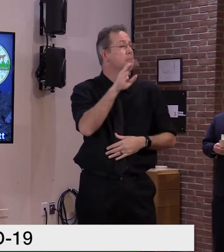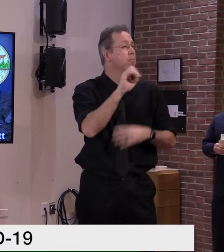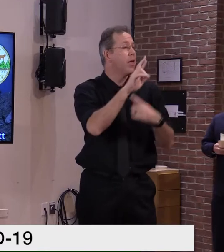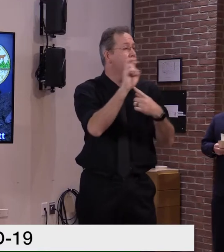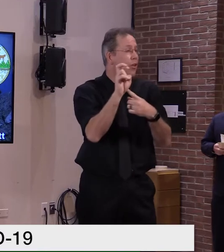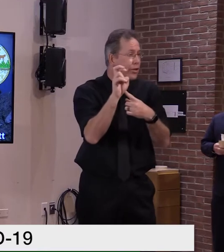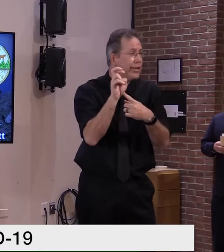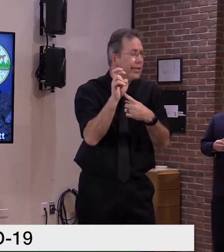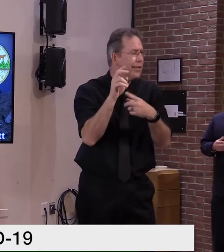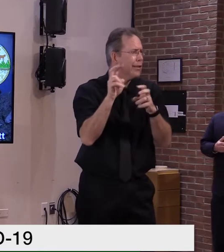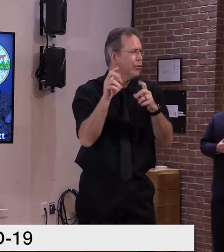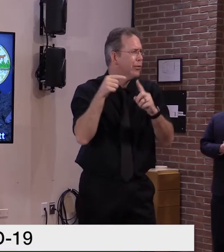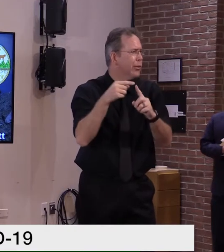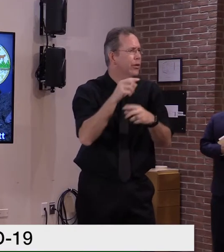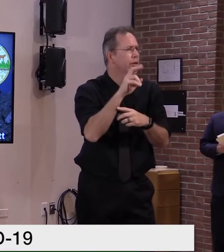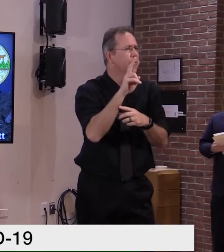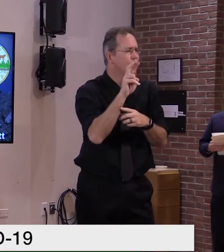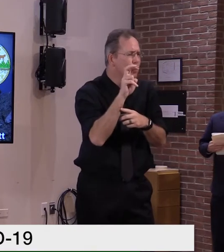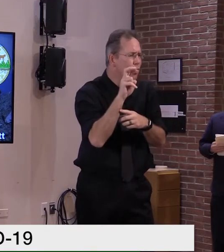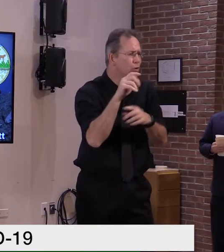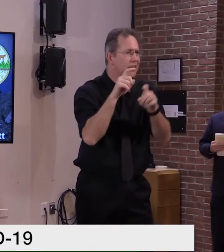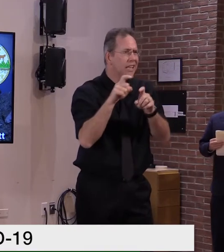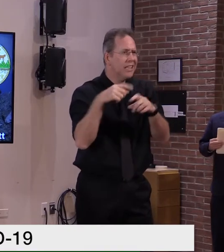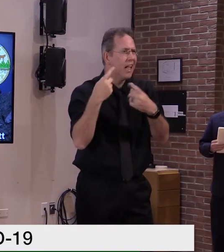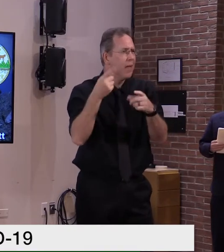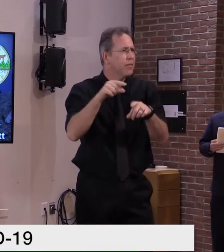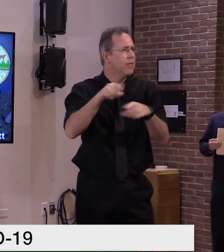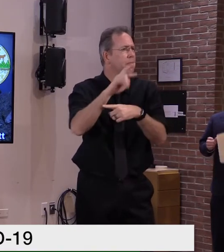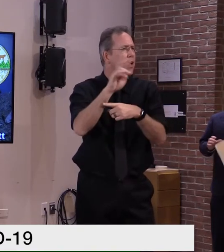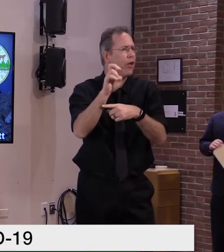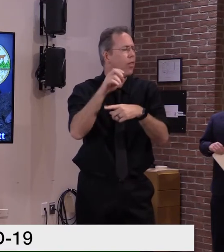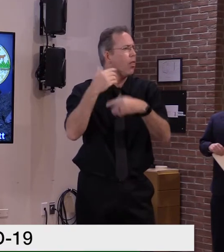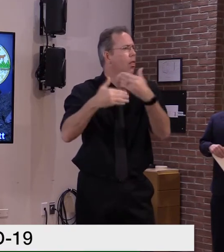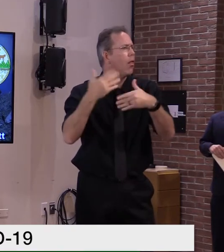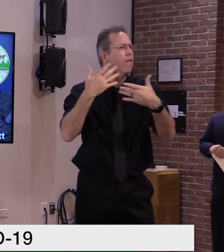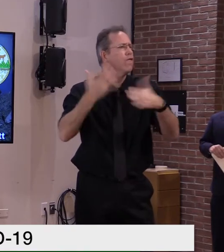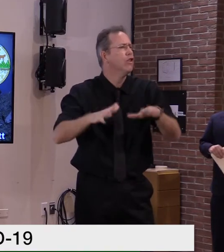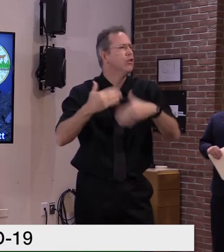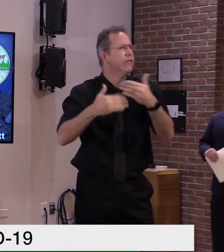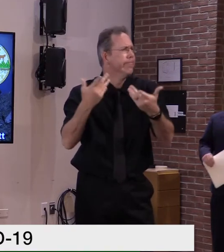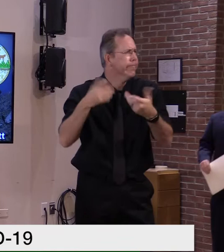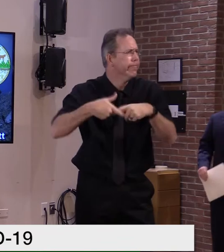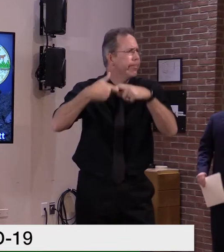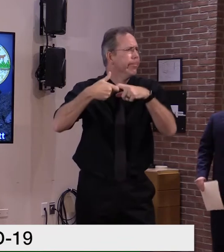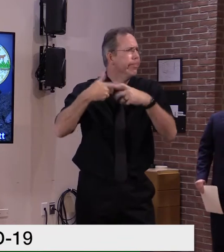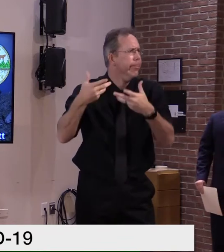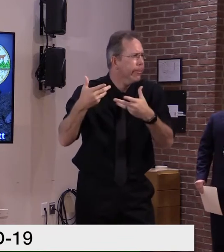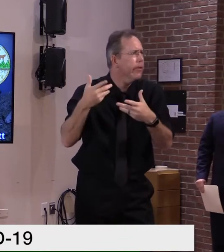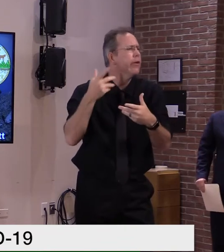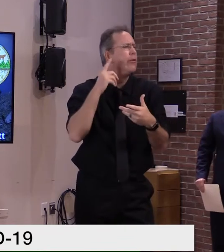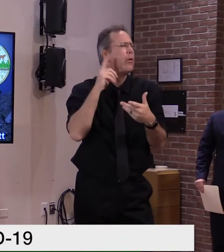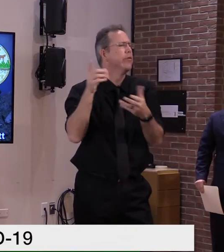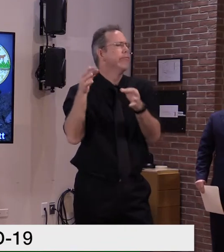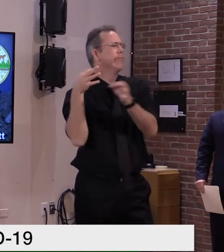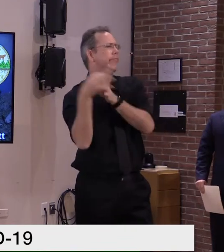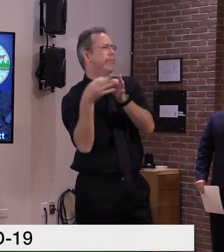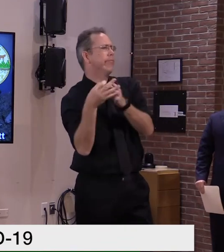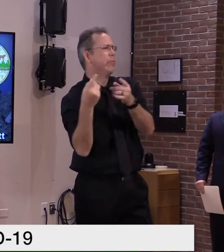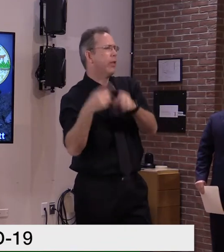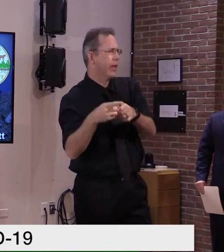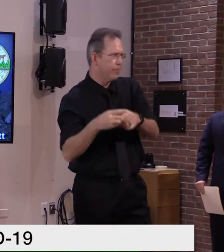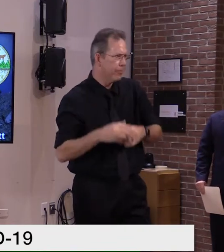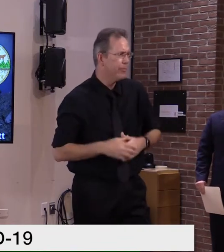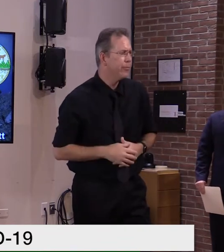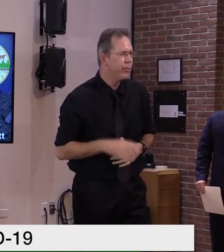from the Barry area that couldn't be processed, which is an error we're looking into so we can make sure it doesn't happen